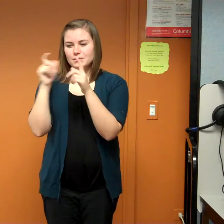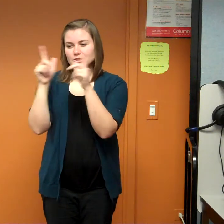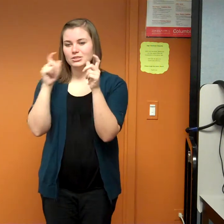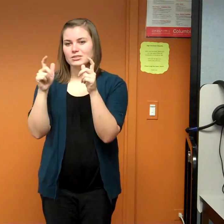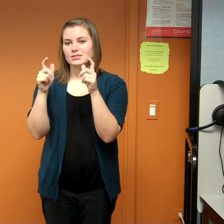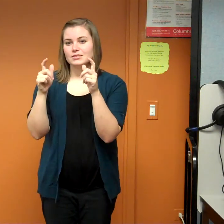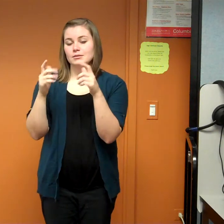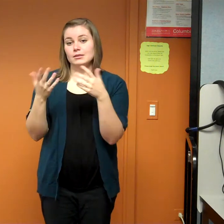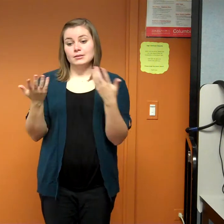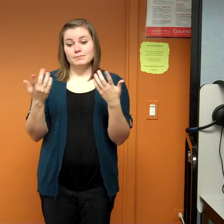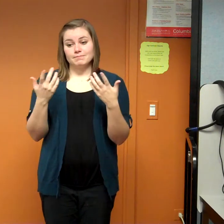take pictures.